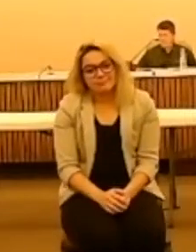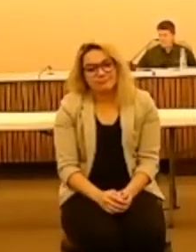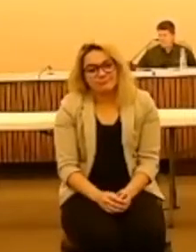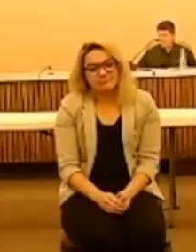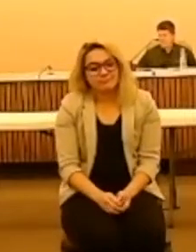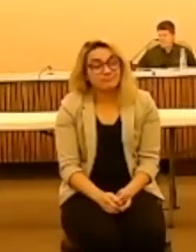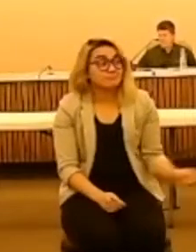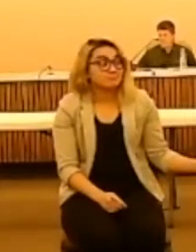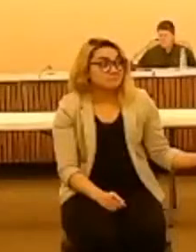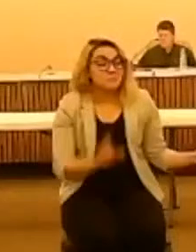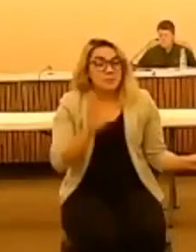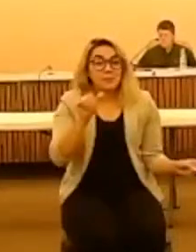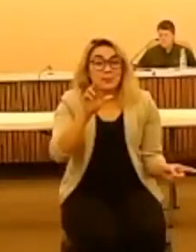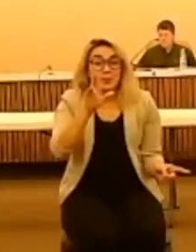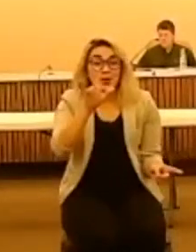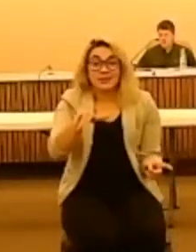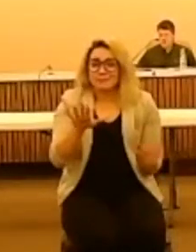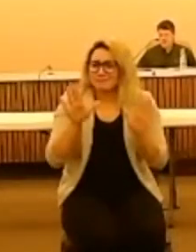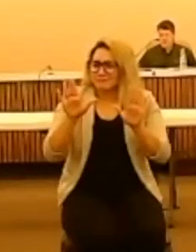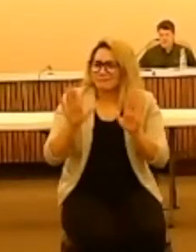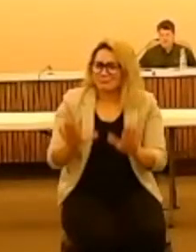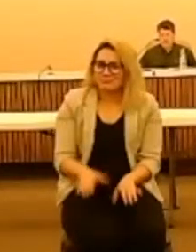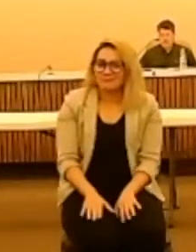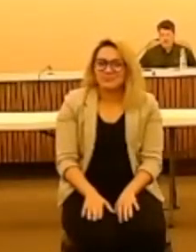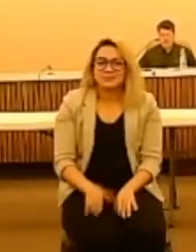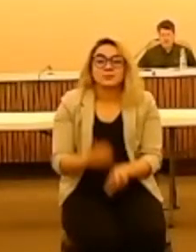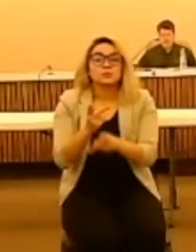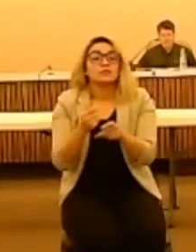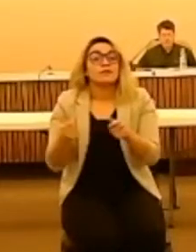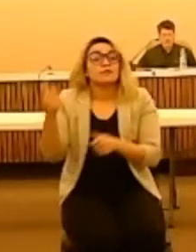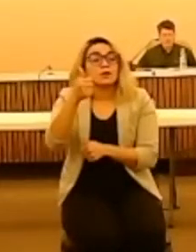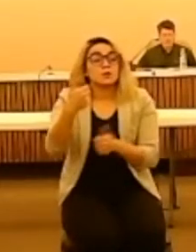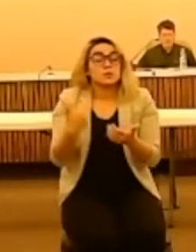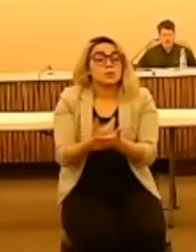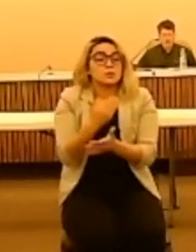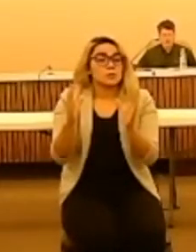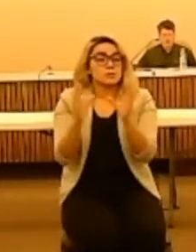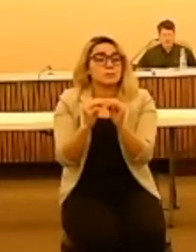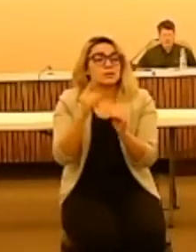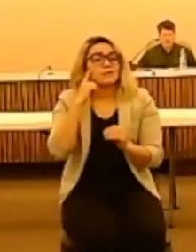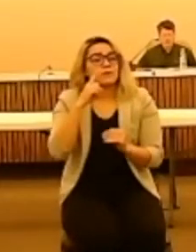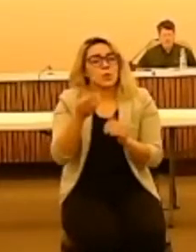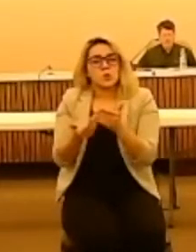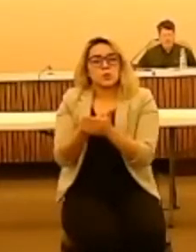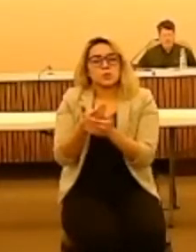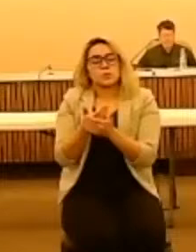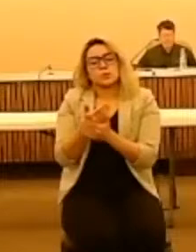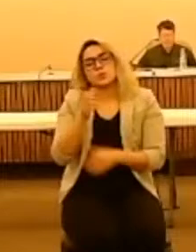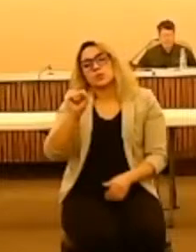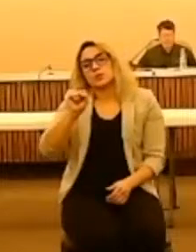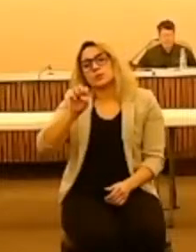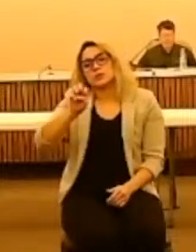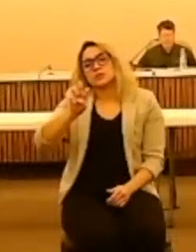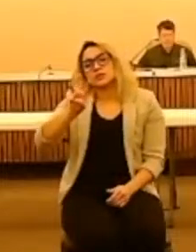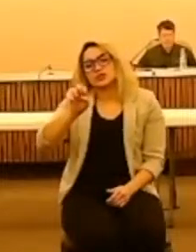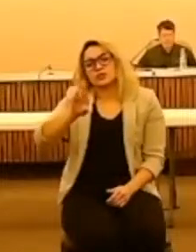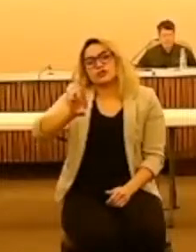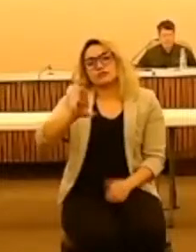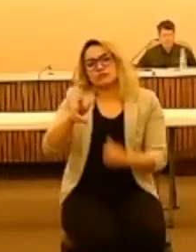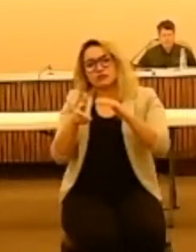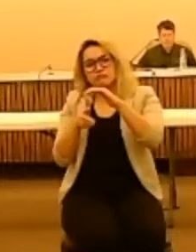That's great. We had our first meeting for the new sewer garage and